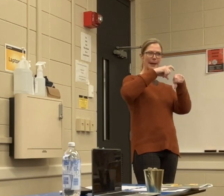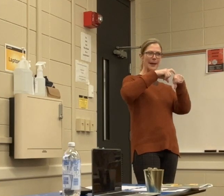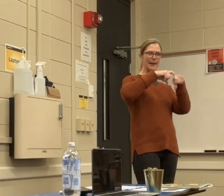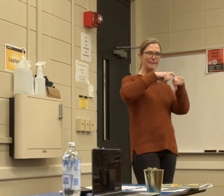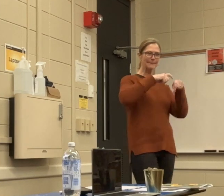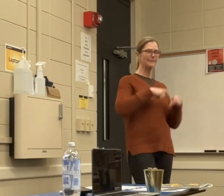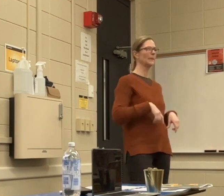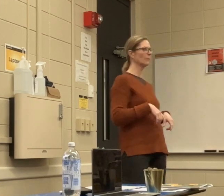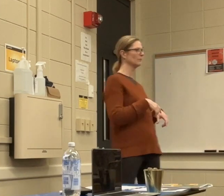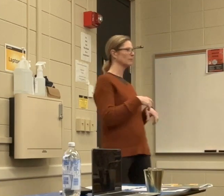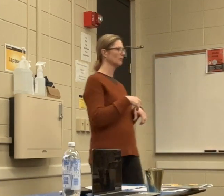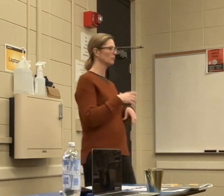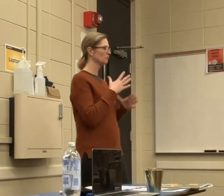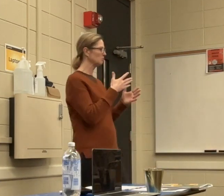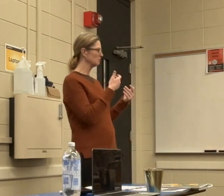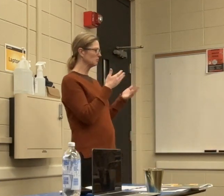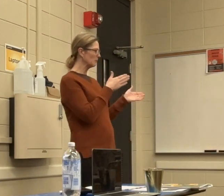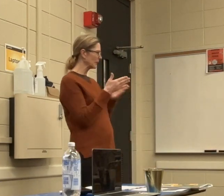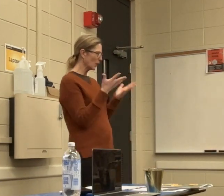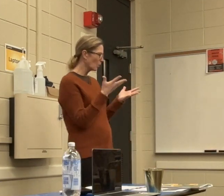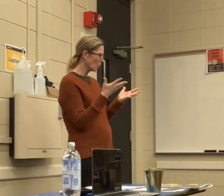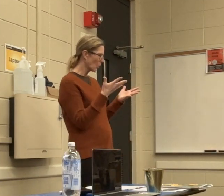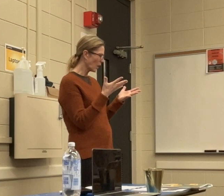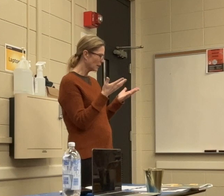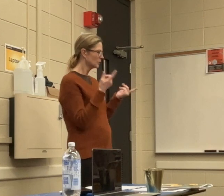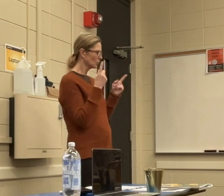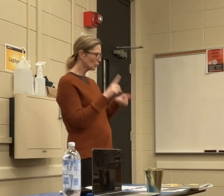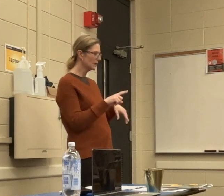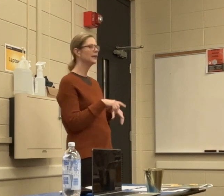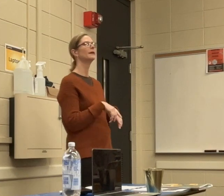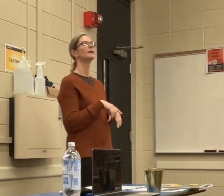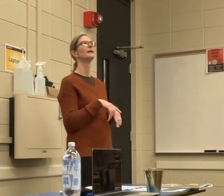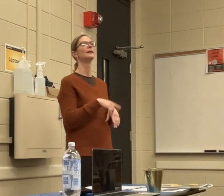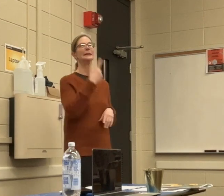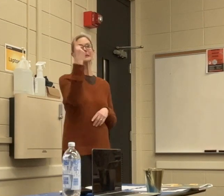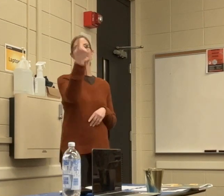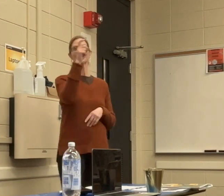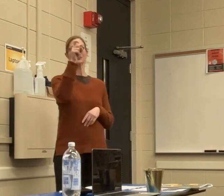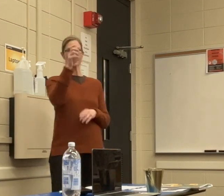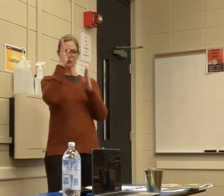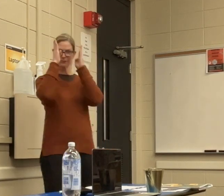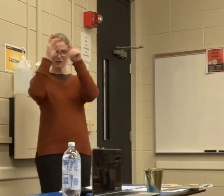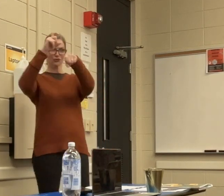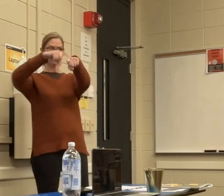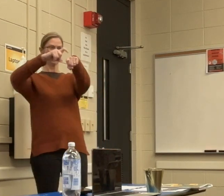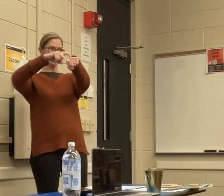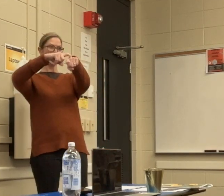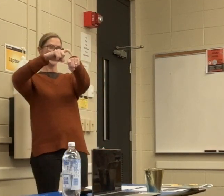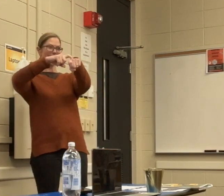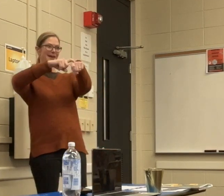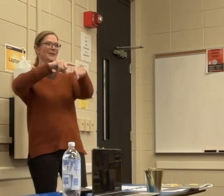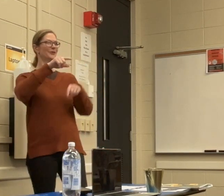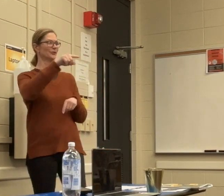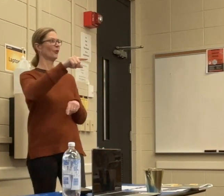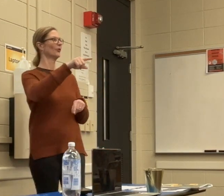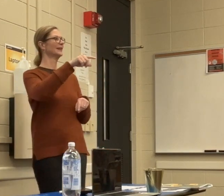So when you're teaming, discuss before how you're gonna split up your time.